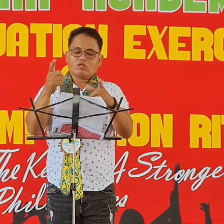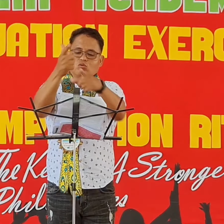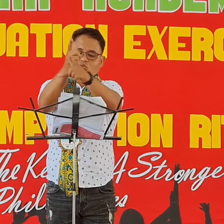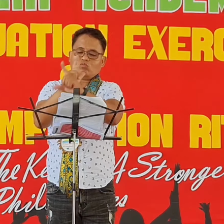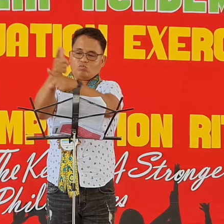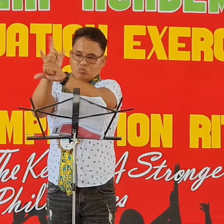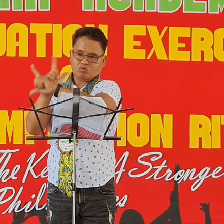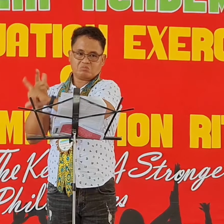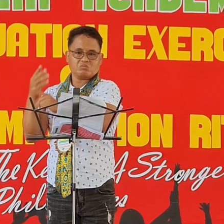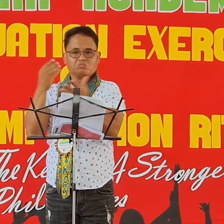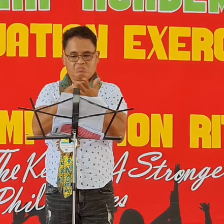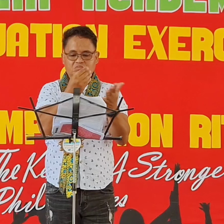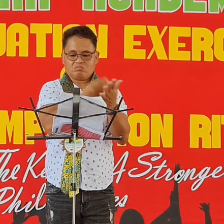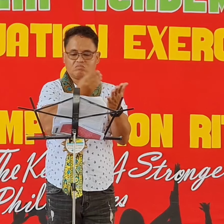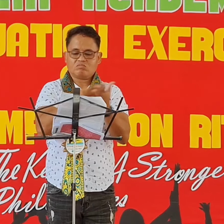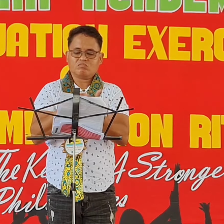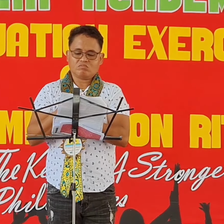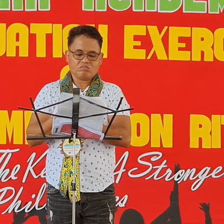We loan money here. And there.